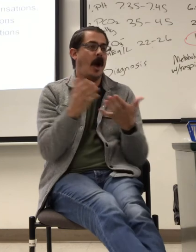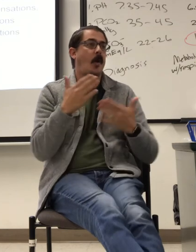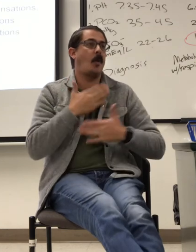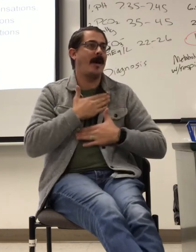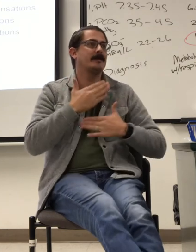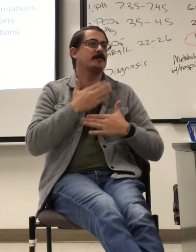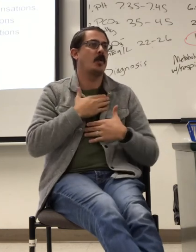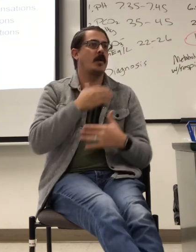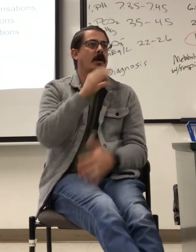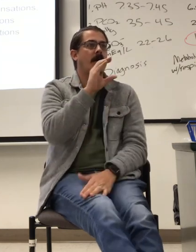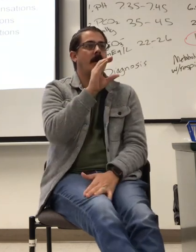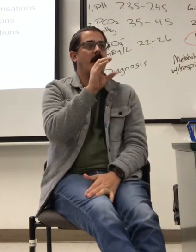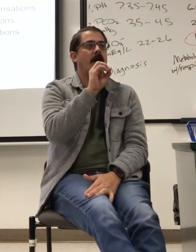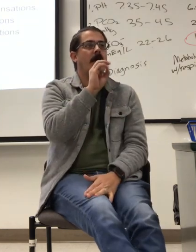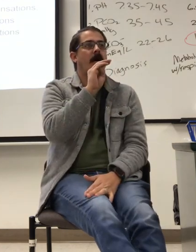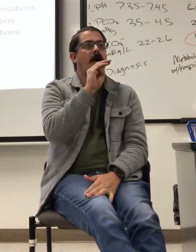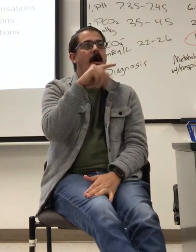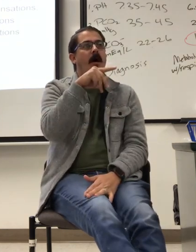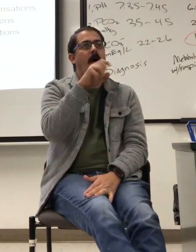respiratory